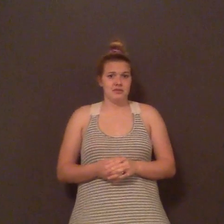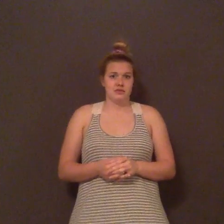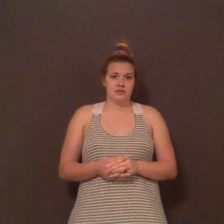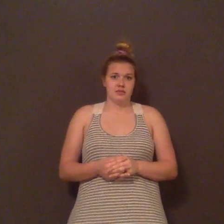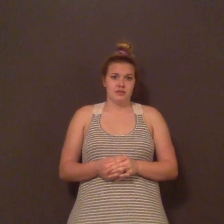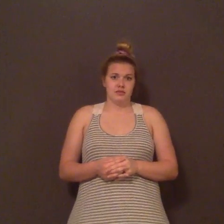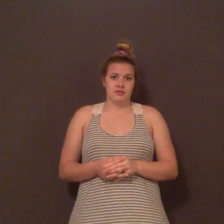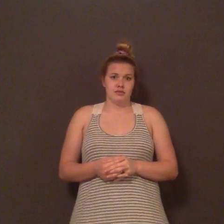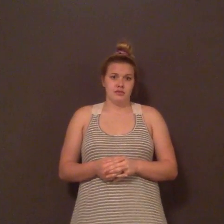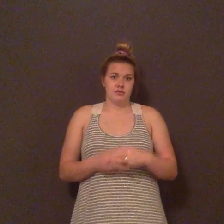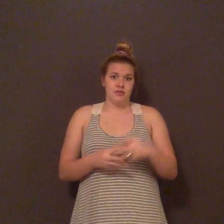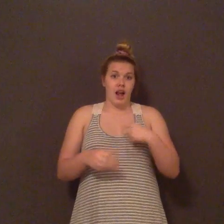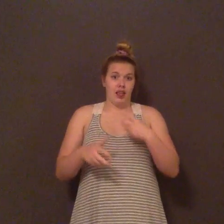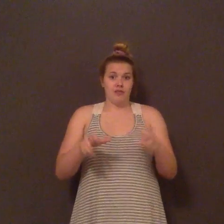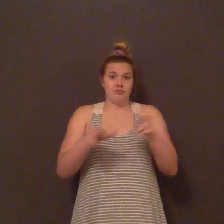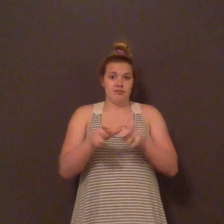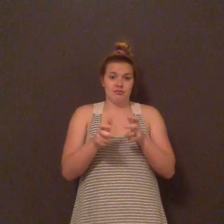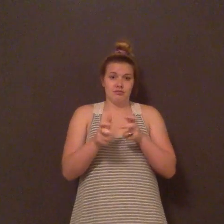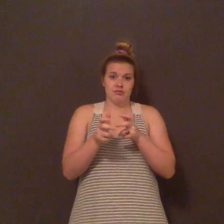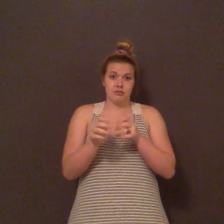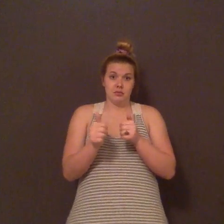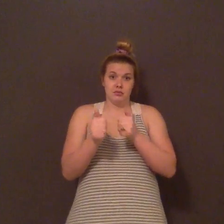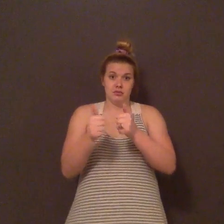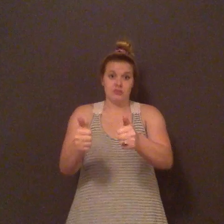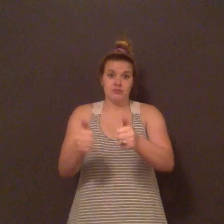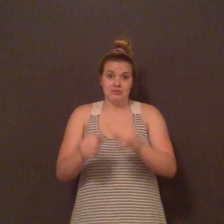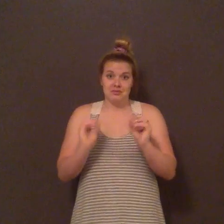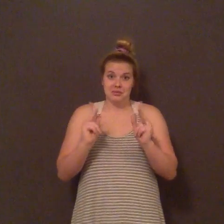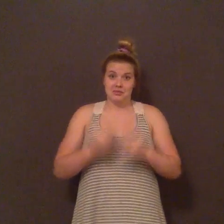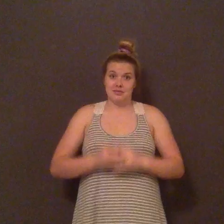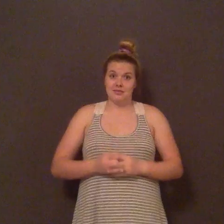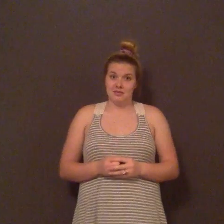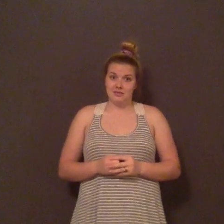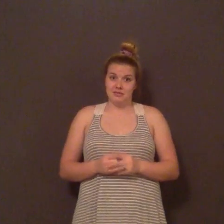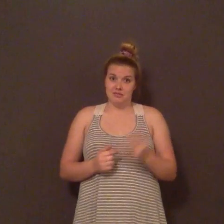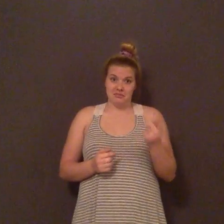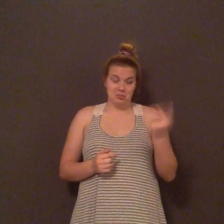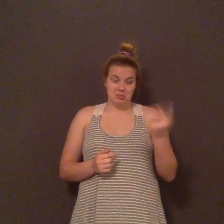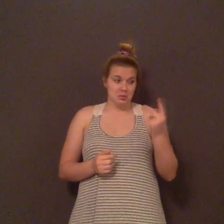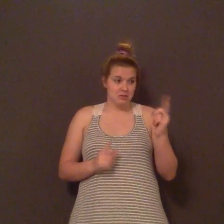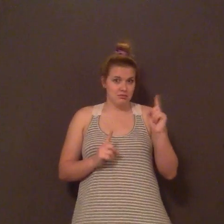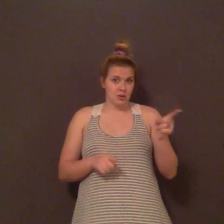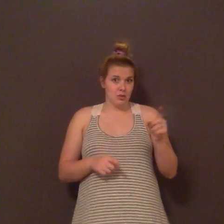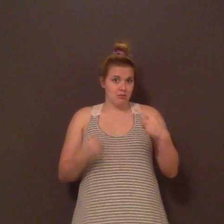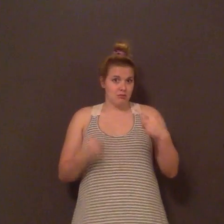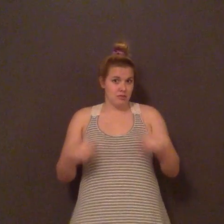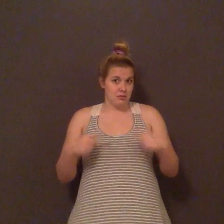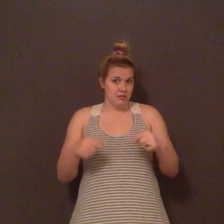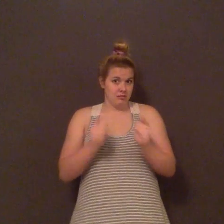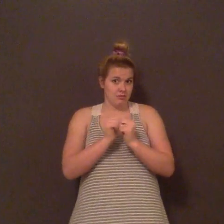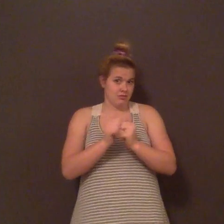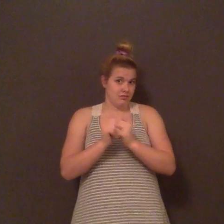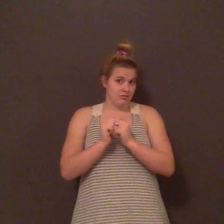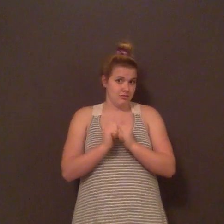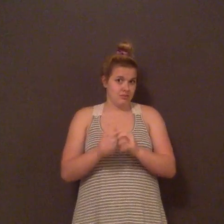Picking you up. What? You and me. We're going to the debate. I